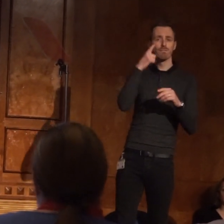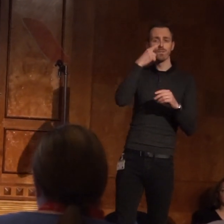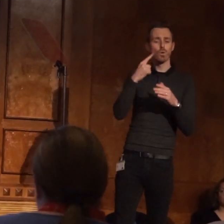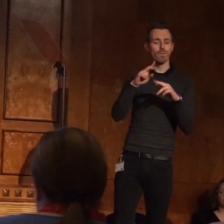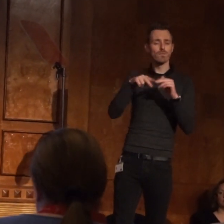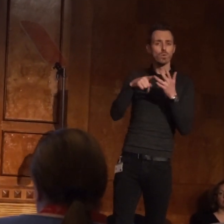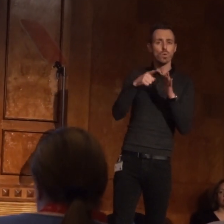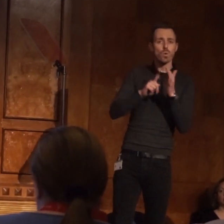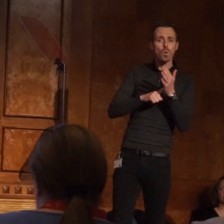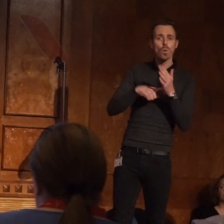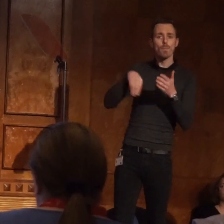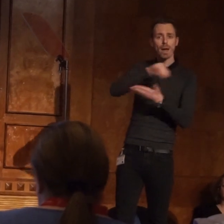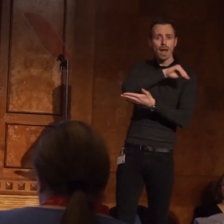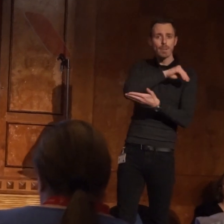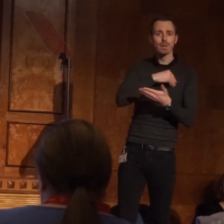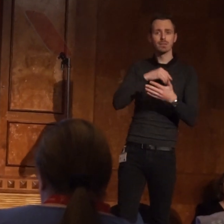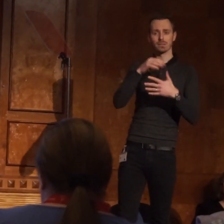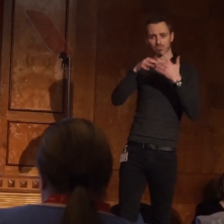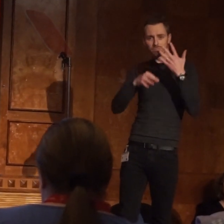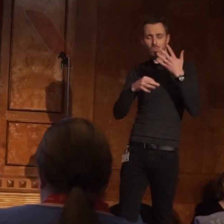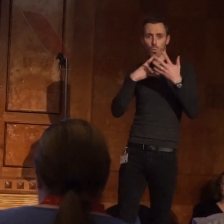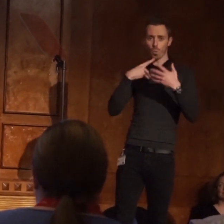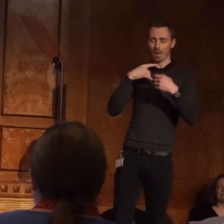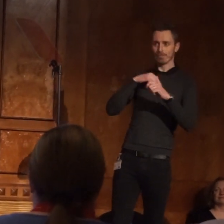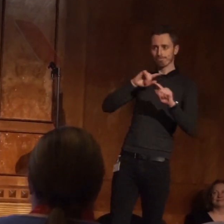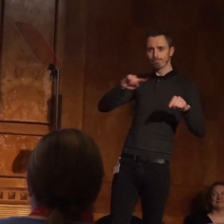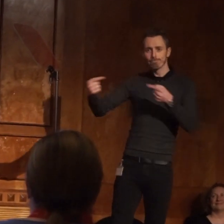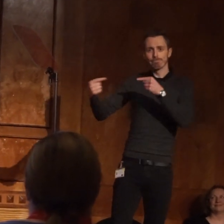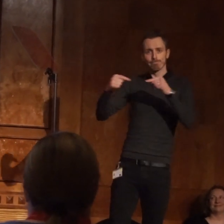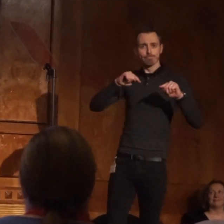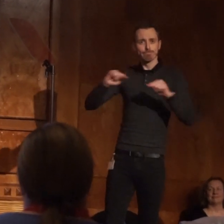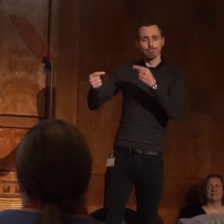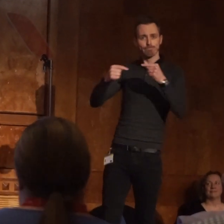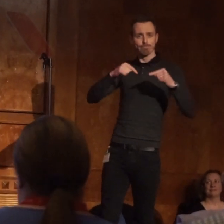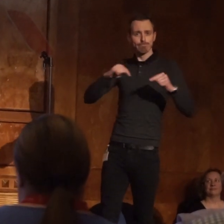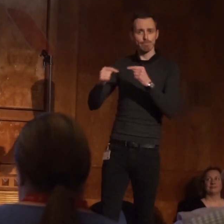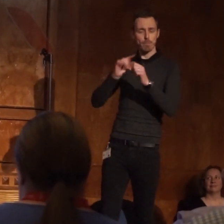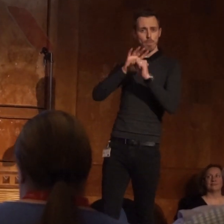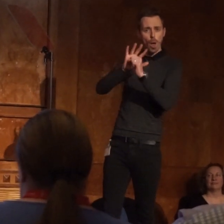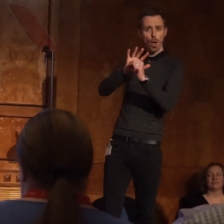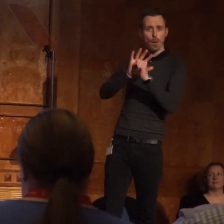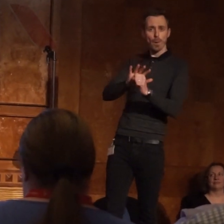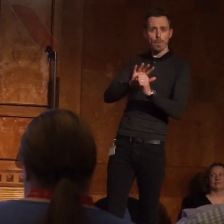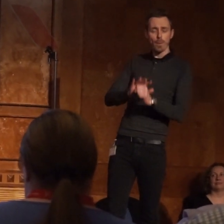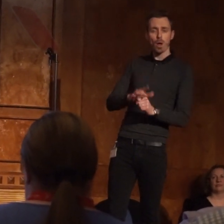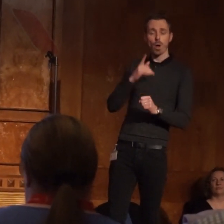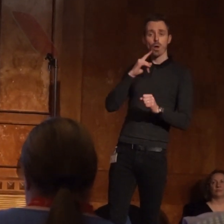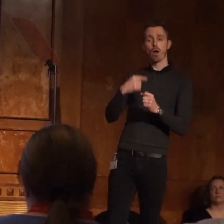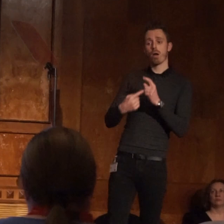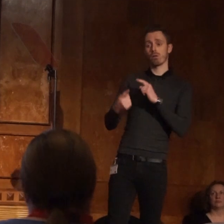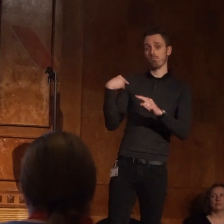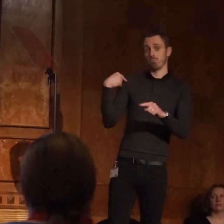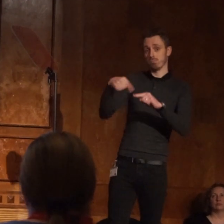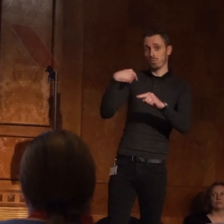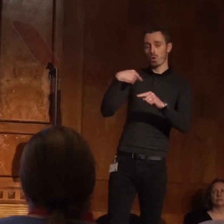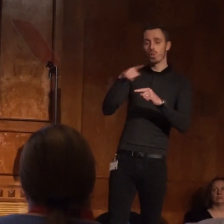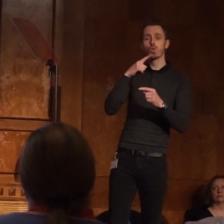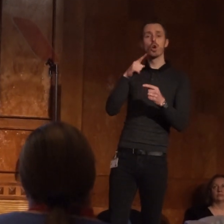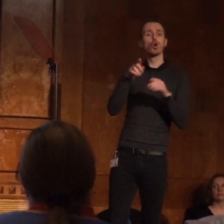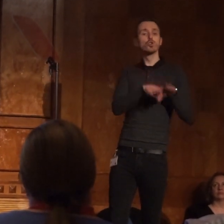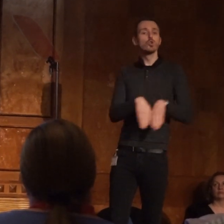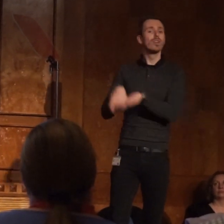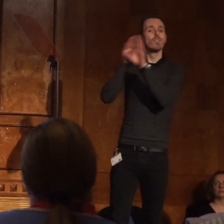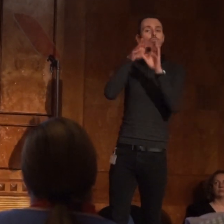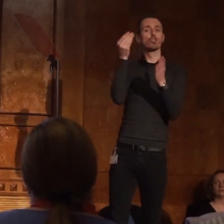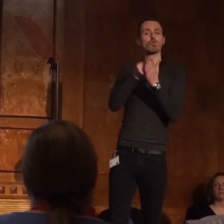pensioners. And in recent weeks, we've forced them to make the universal credit helpline free. And